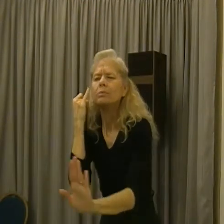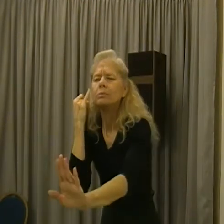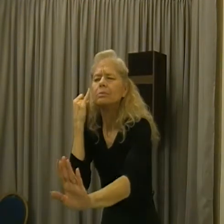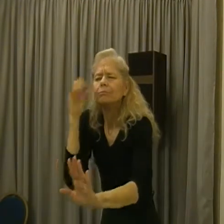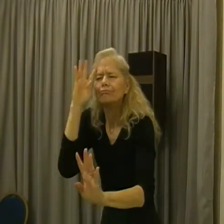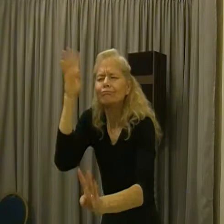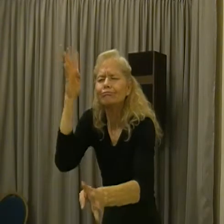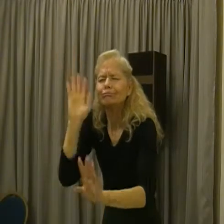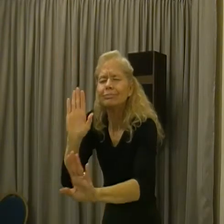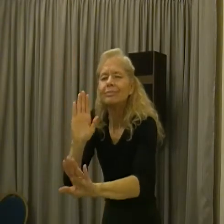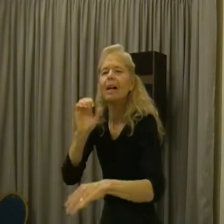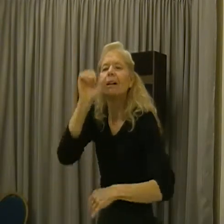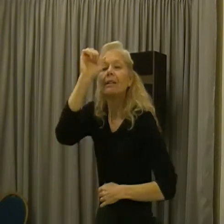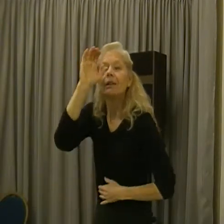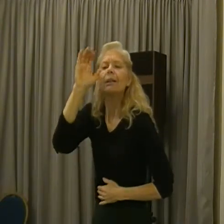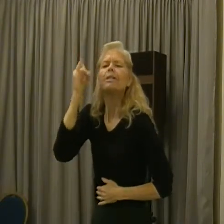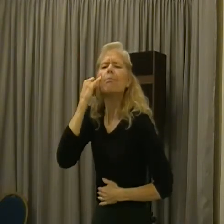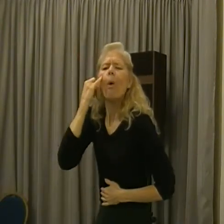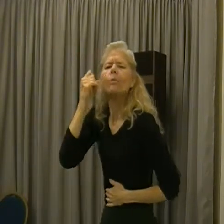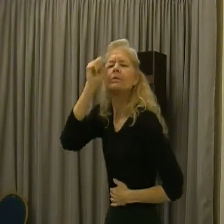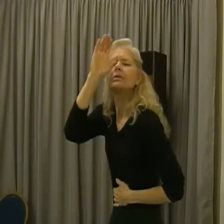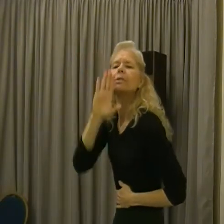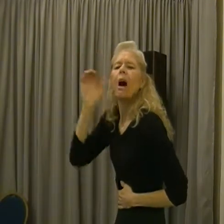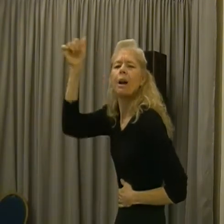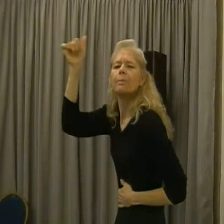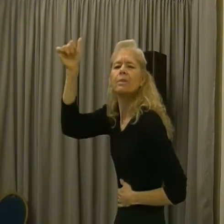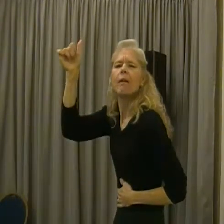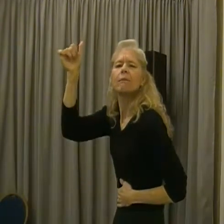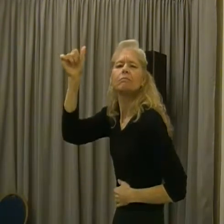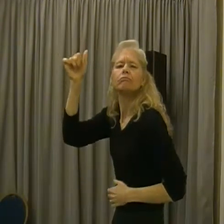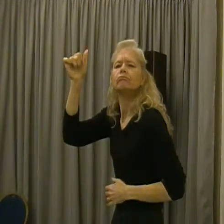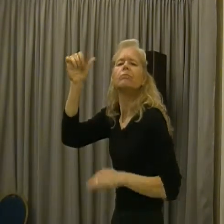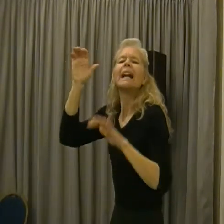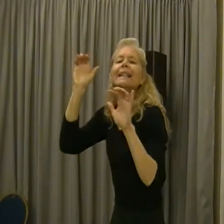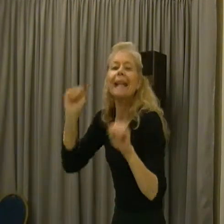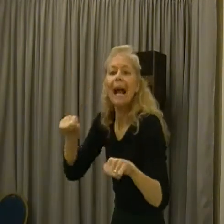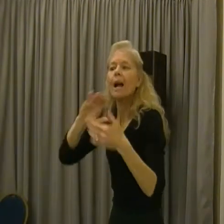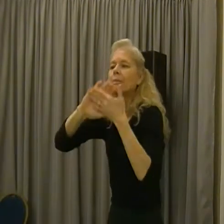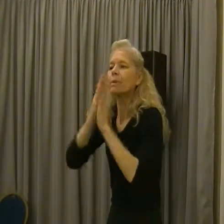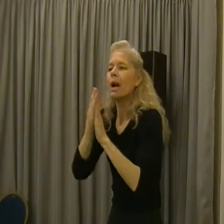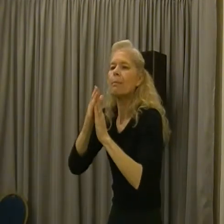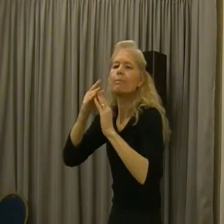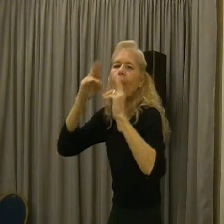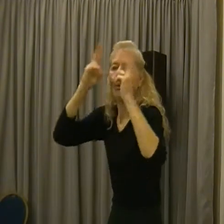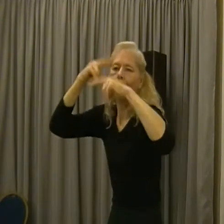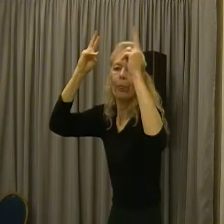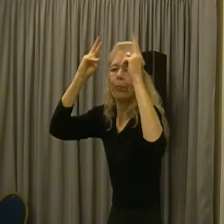Brother Dennis called on this recently, if God could be foolish, then that foolishness of God would still be wiser than men.